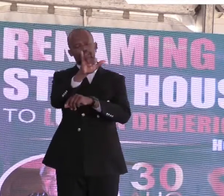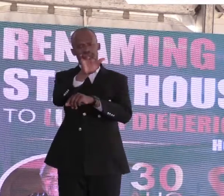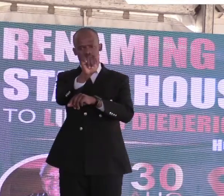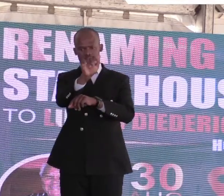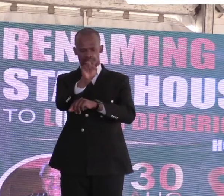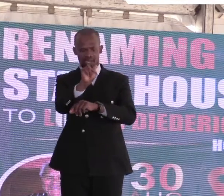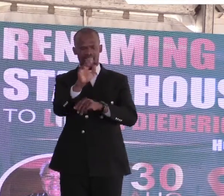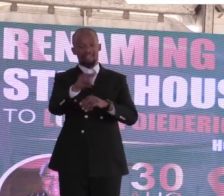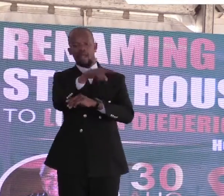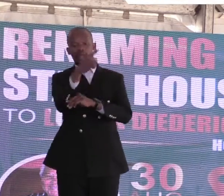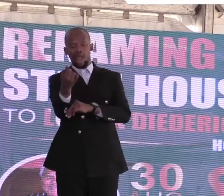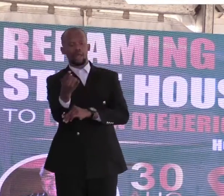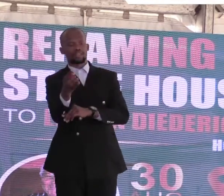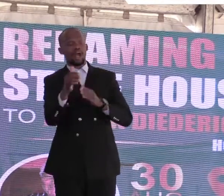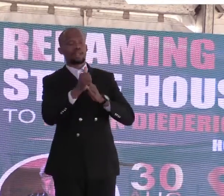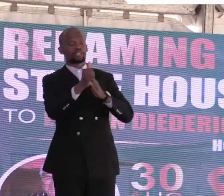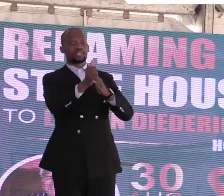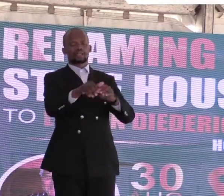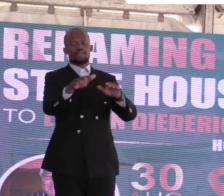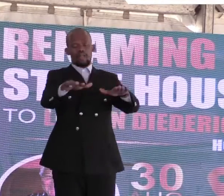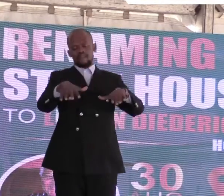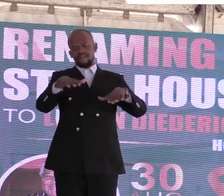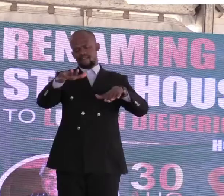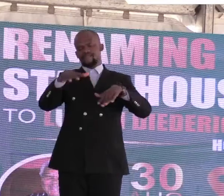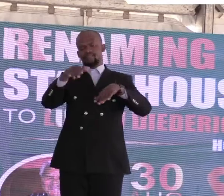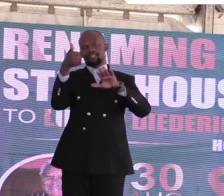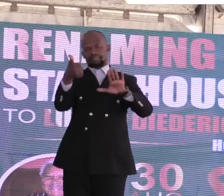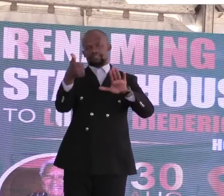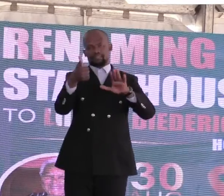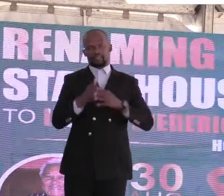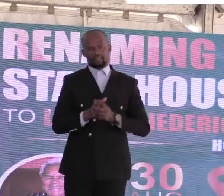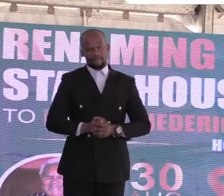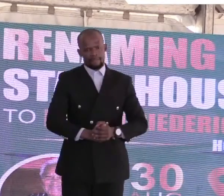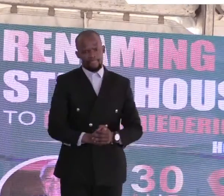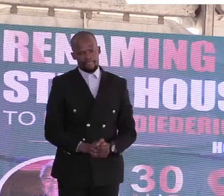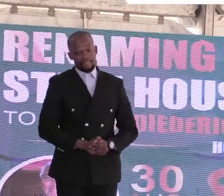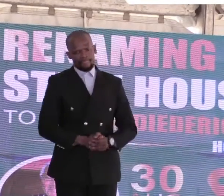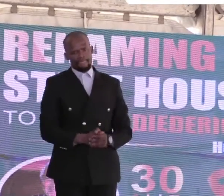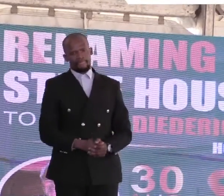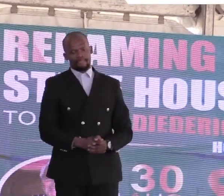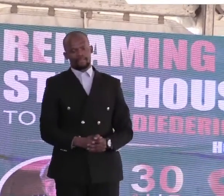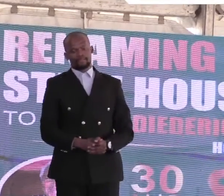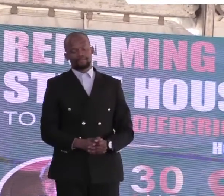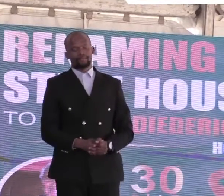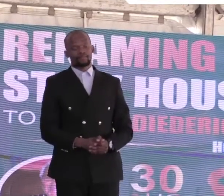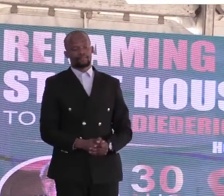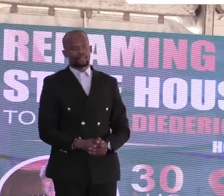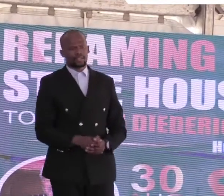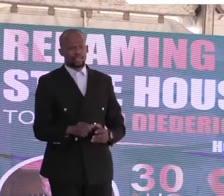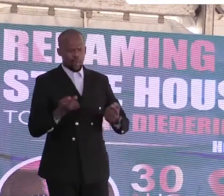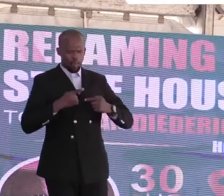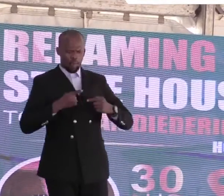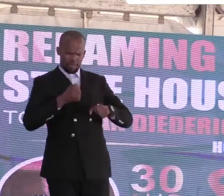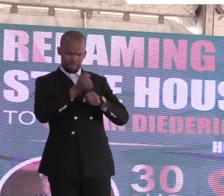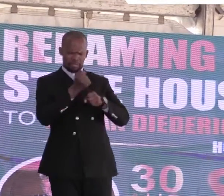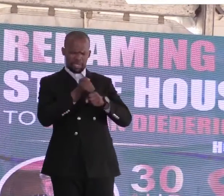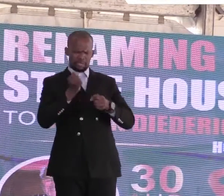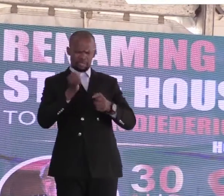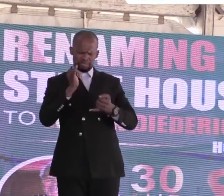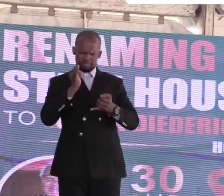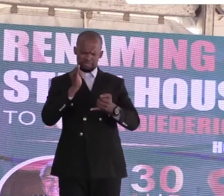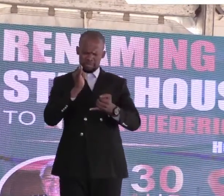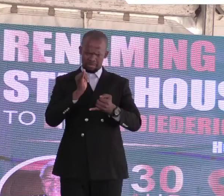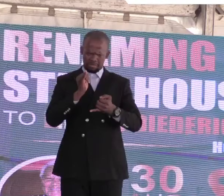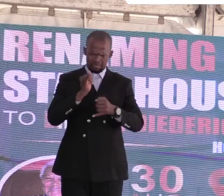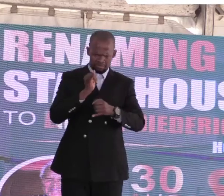and other leaders of the 1956 detachment. We often make the mistakes of celebrating our heroes